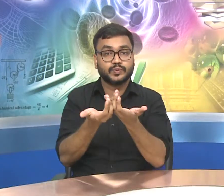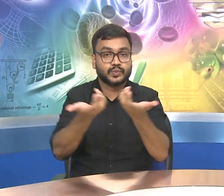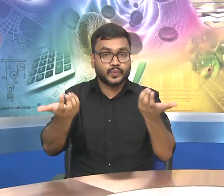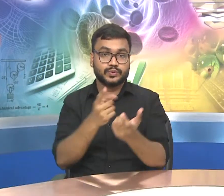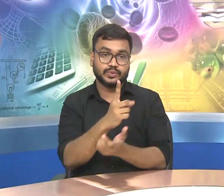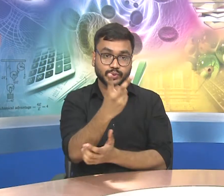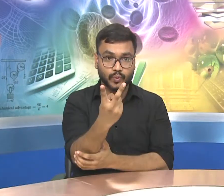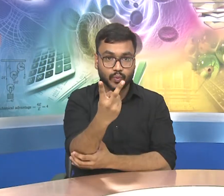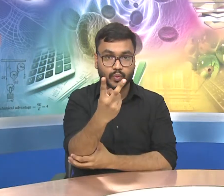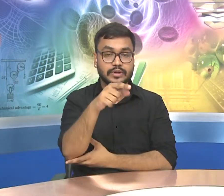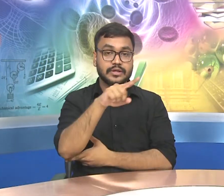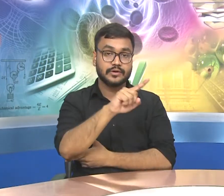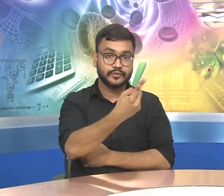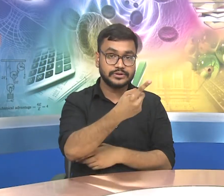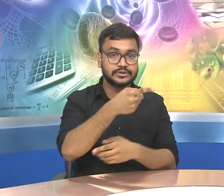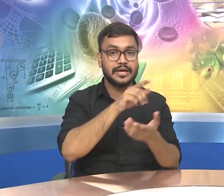For example,